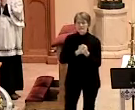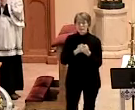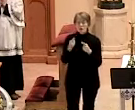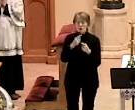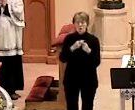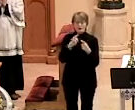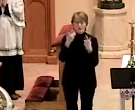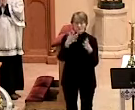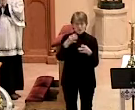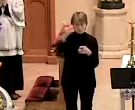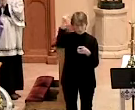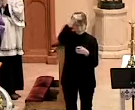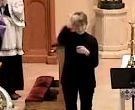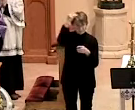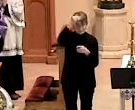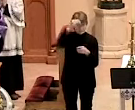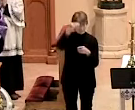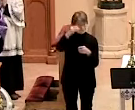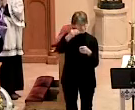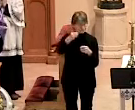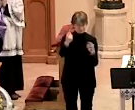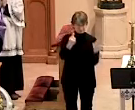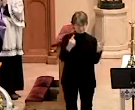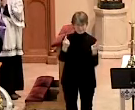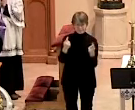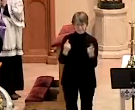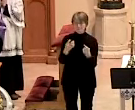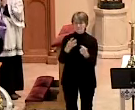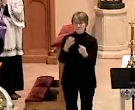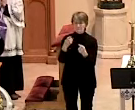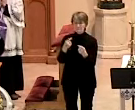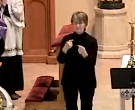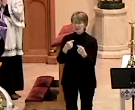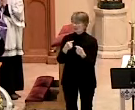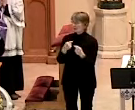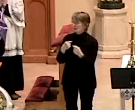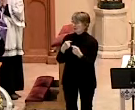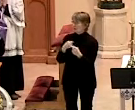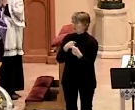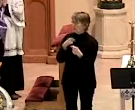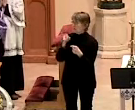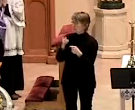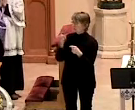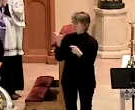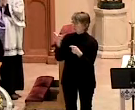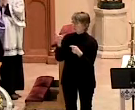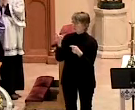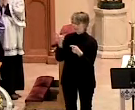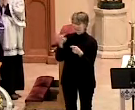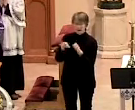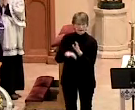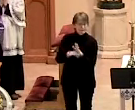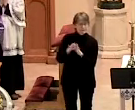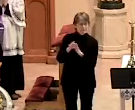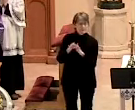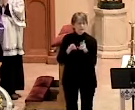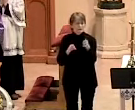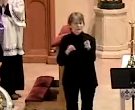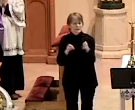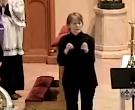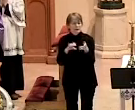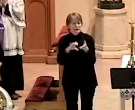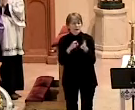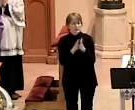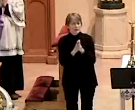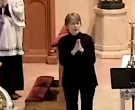your ashes here in the middle, I'm going to ask you to take along, it's called the pocket prayer quilt. And on